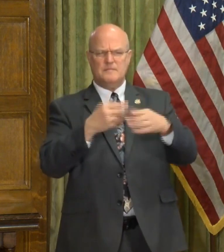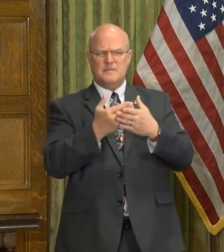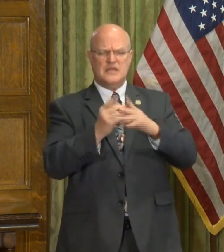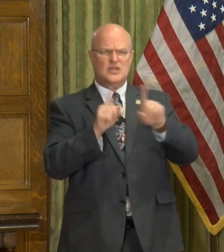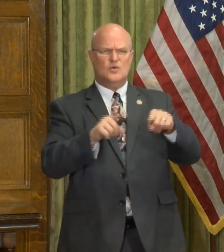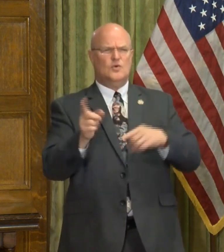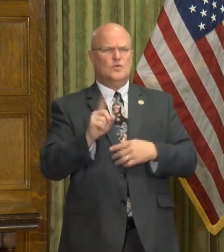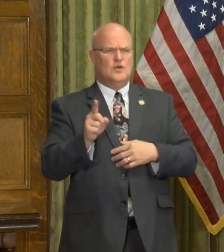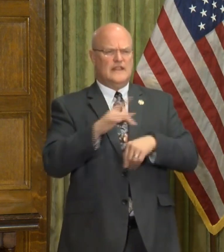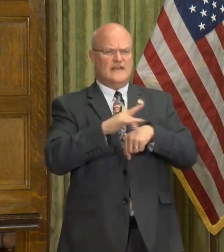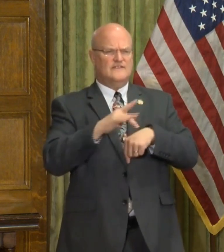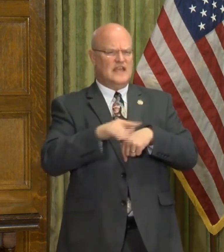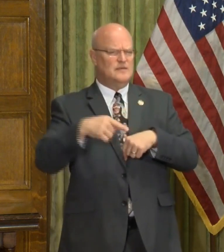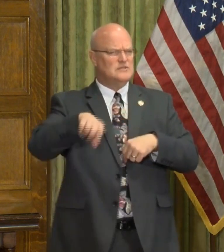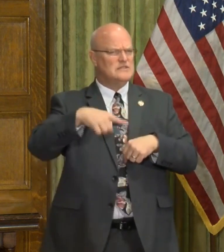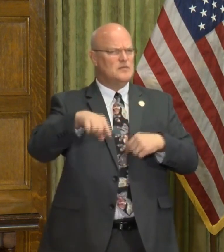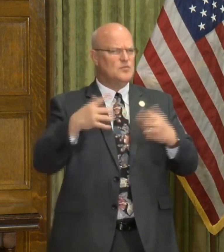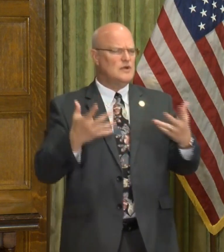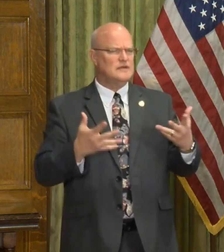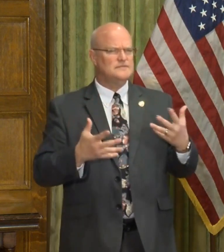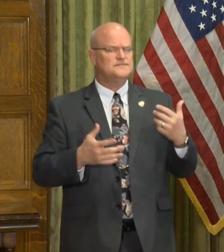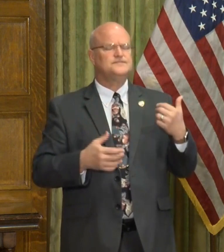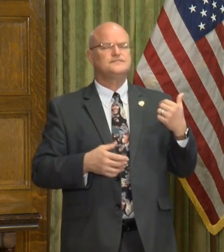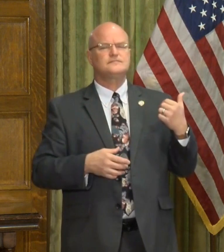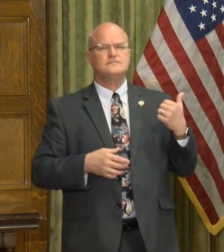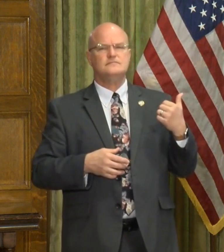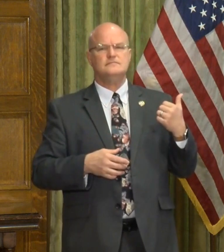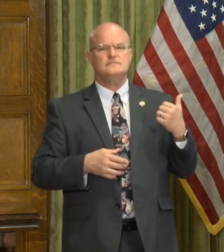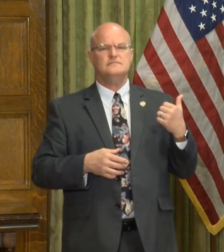Is that available somewhere?